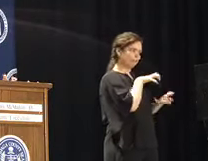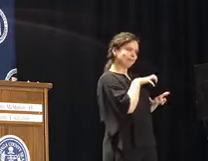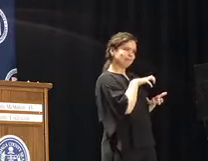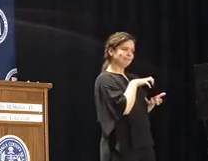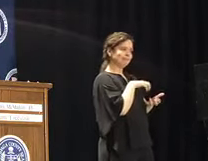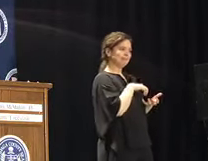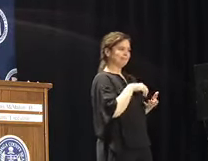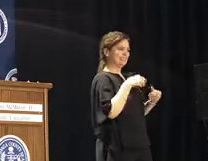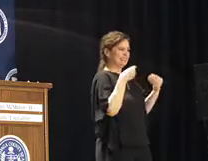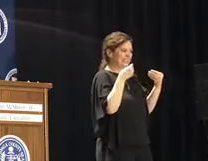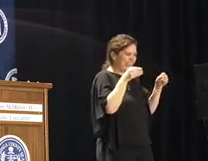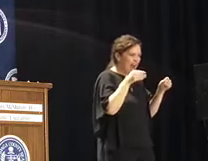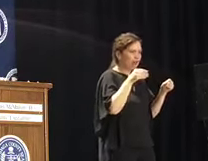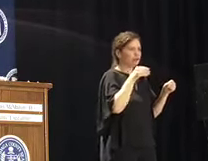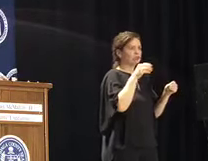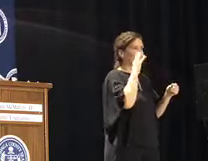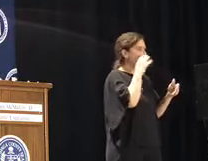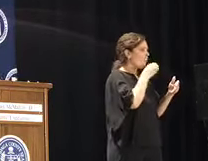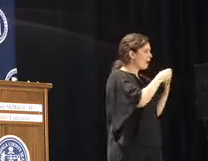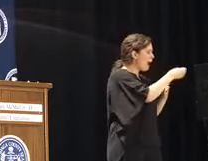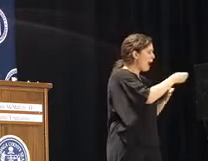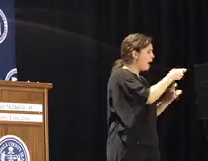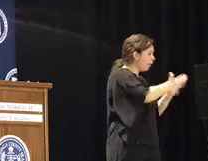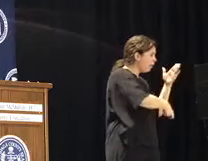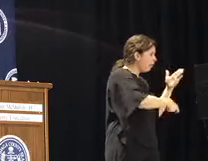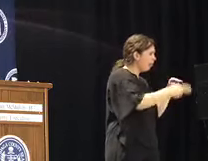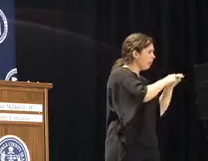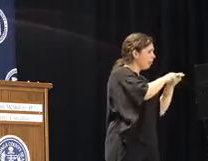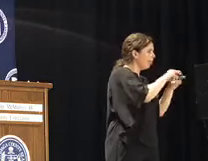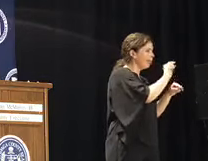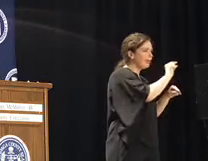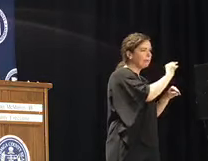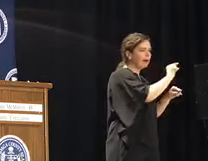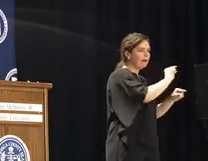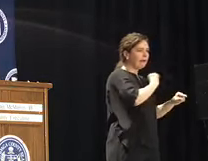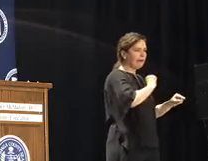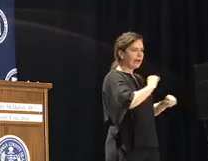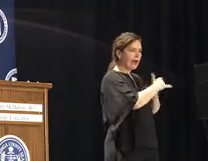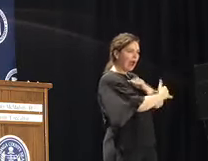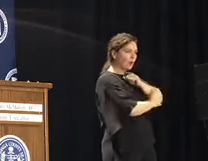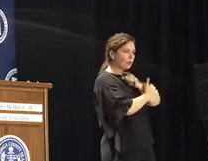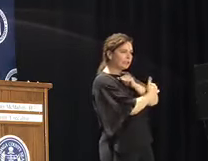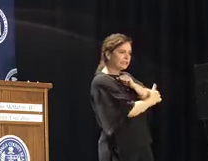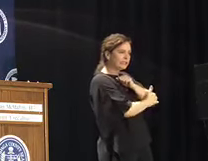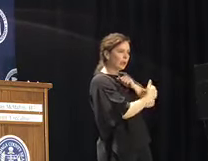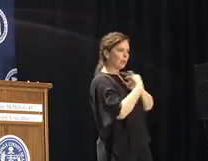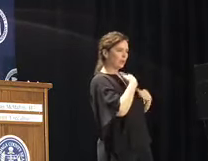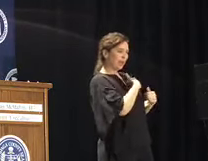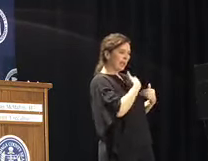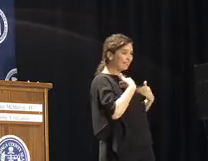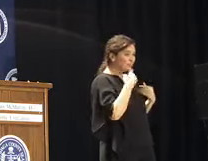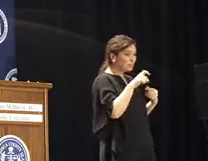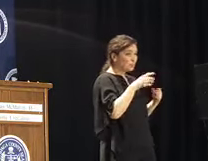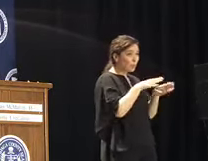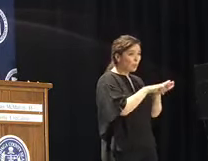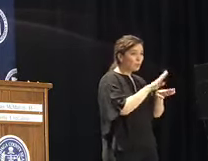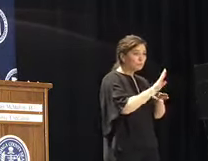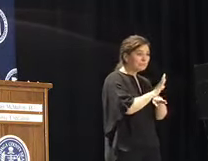would bring in revenue, we're canceling because of the good for the public health. Give me those parameters again. We're just too big of a county or just too